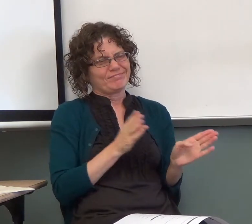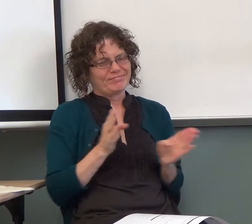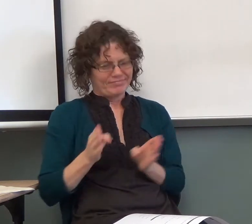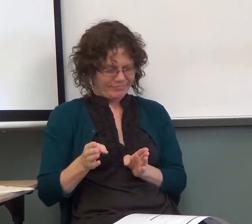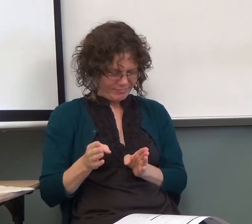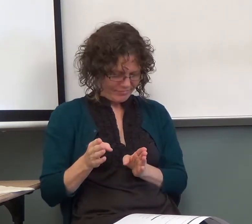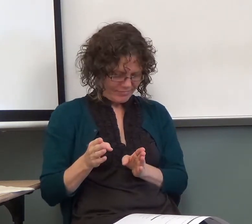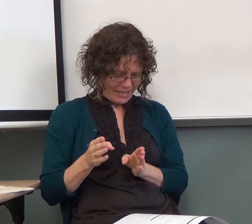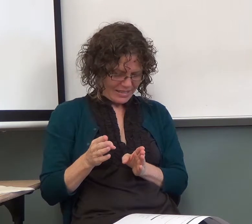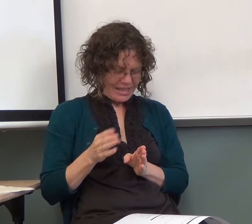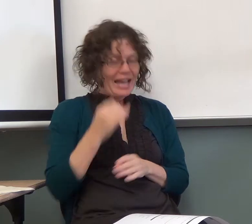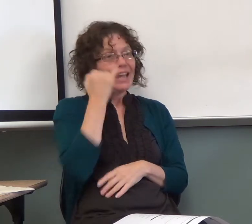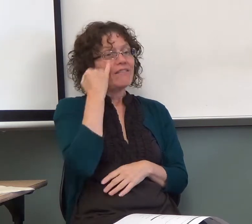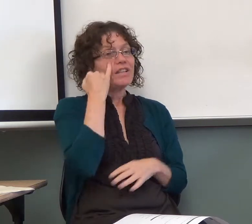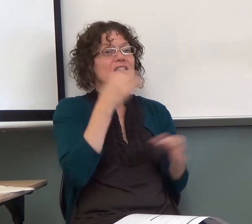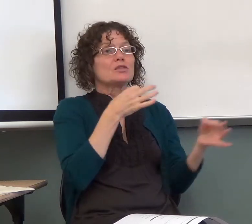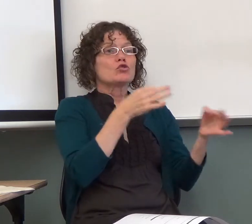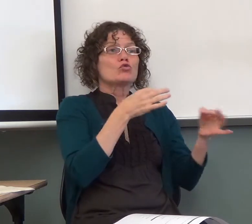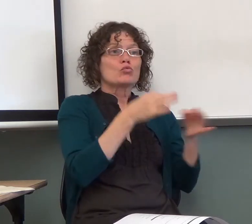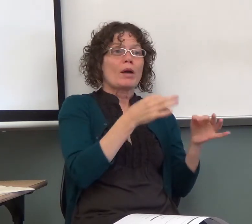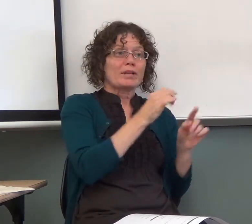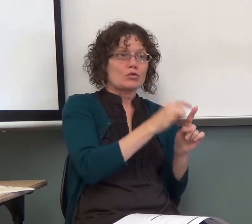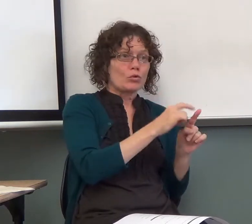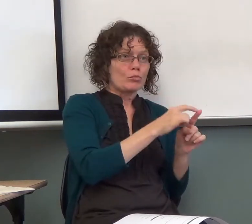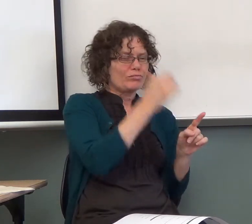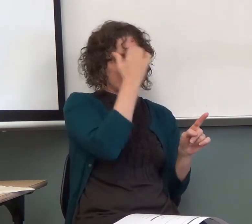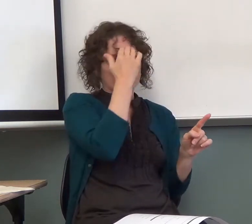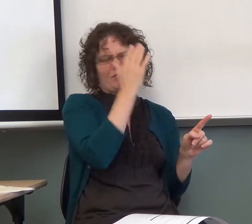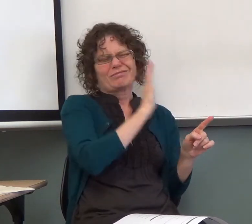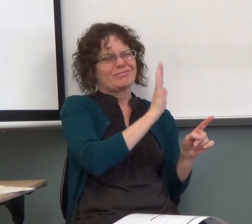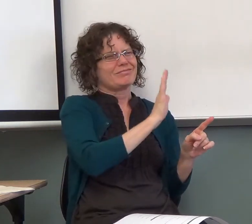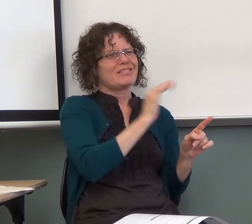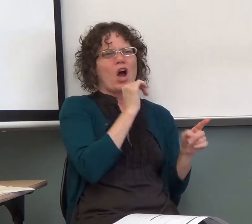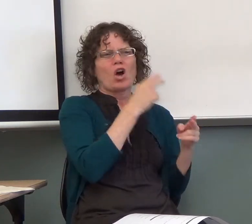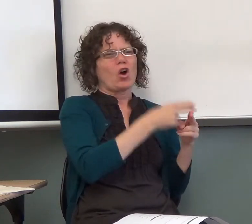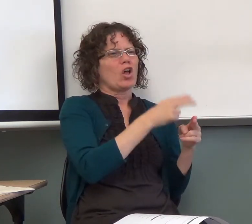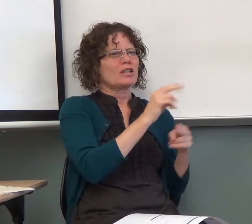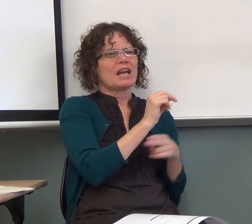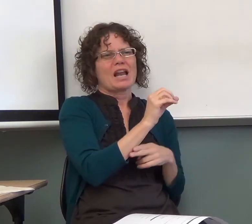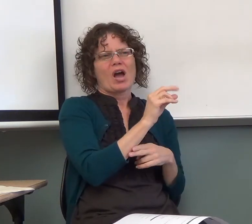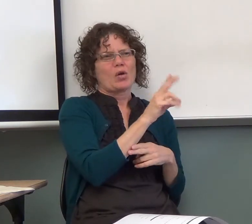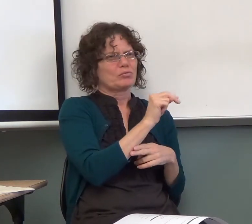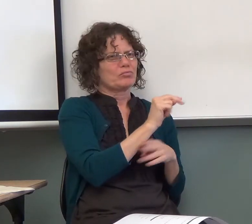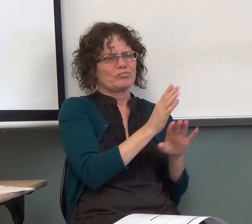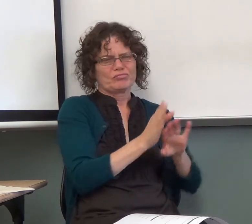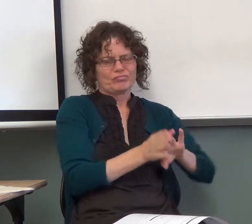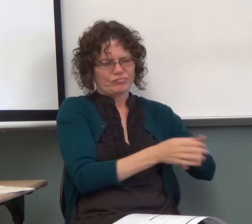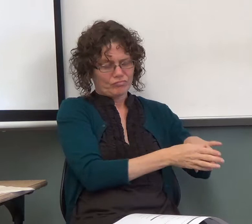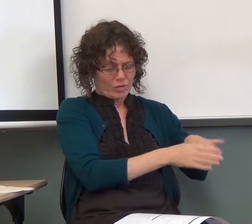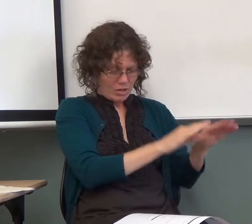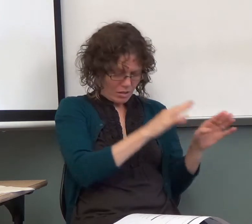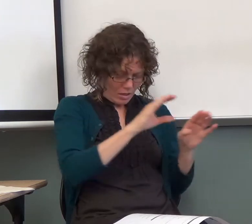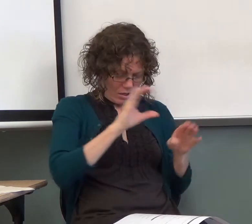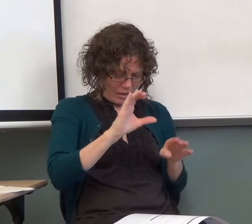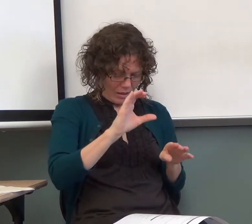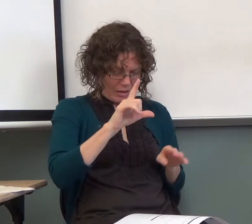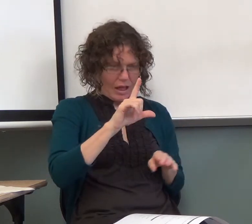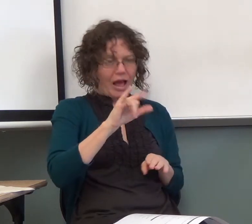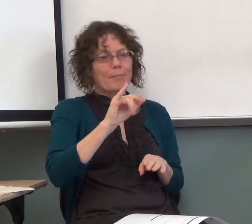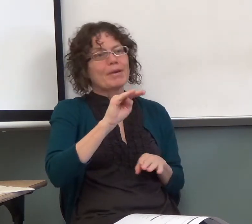if it's a describing term, then we know it's not a noun, right? correct. Right. Okay. Climate, subarctic climate.